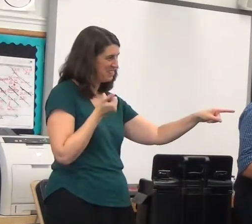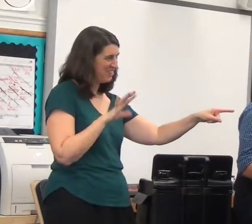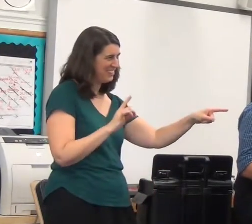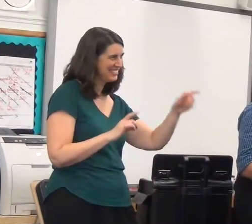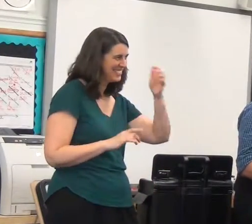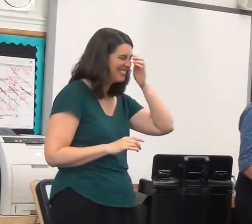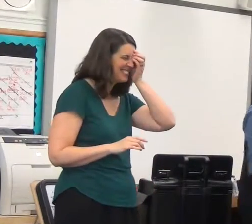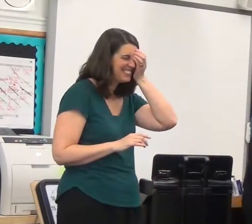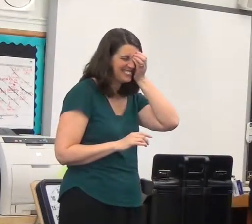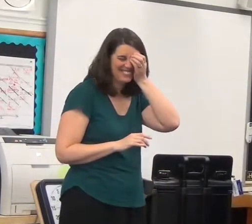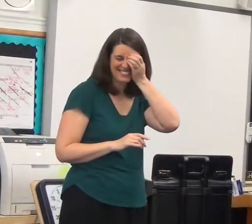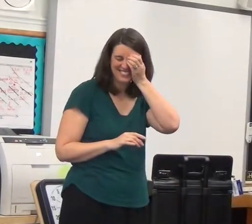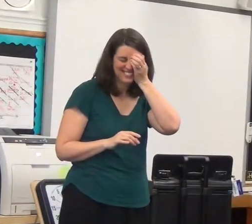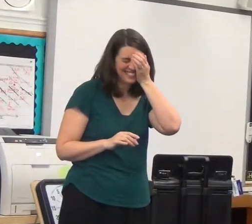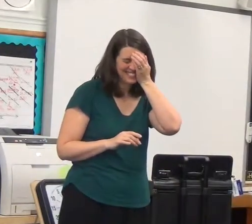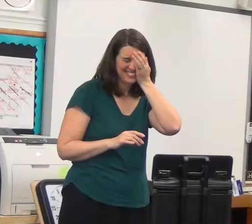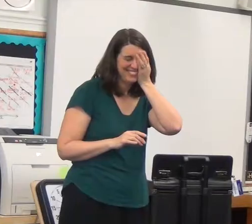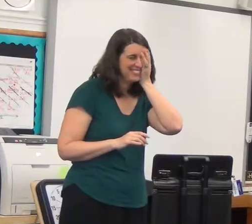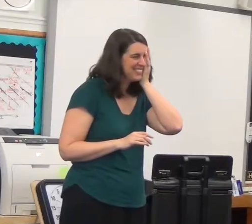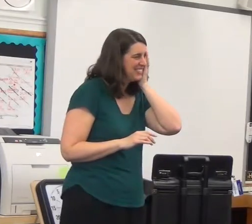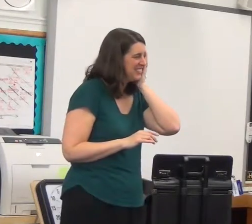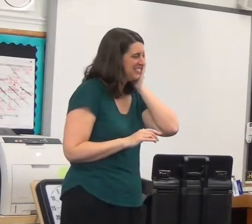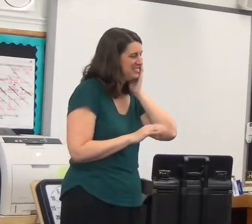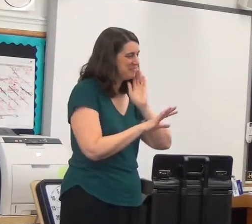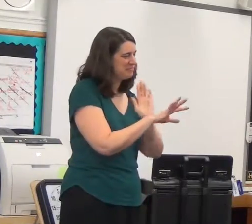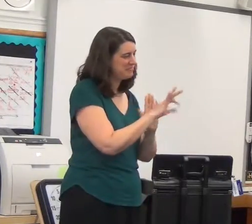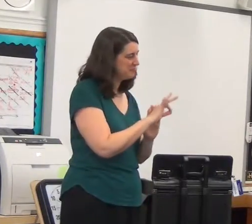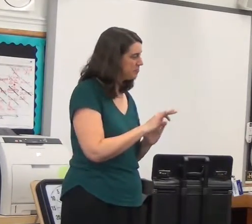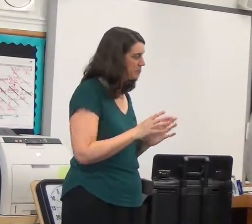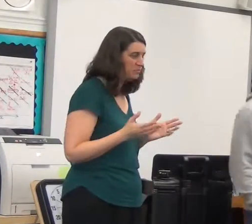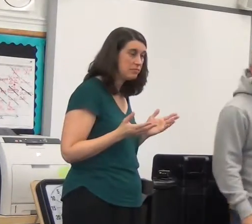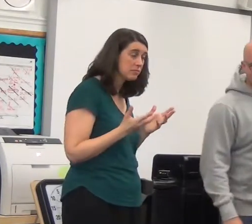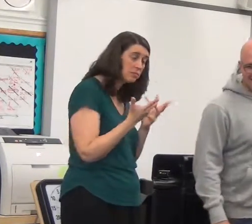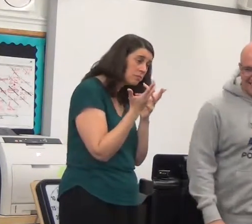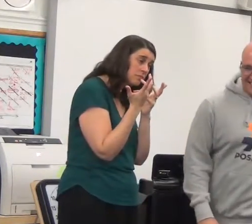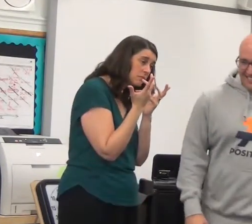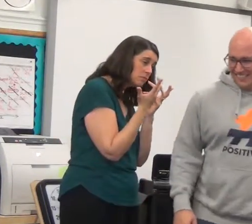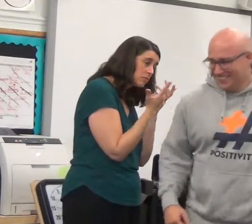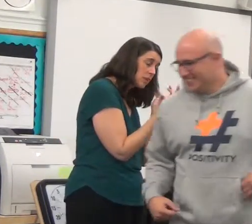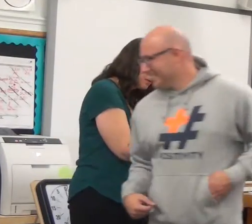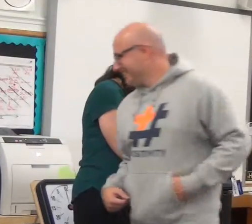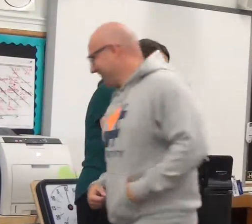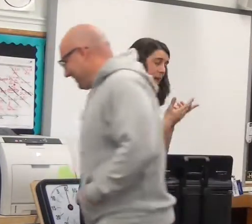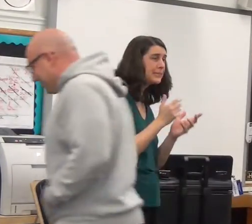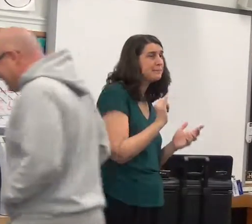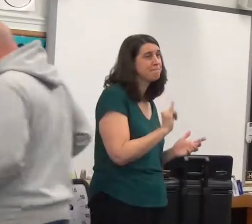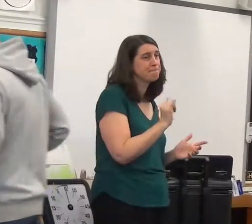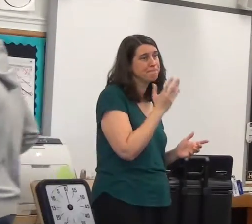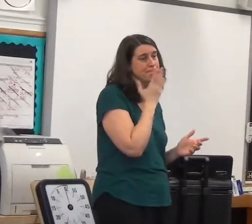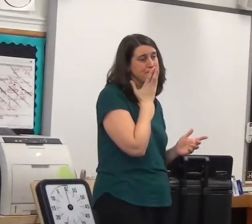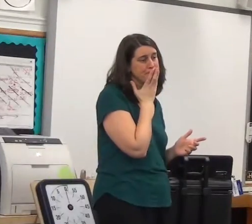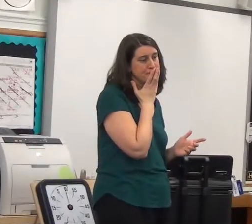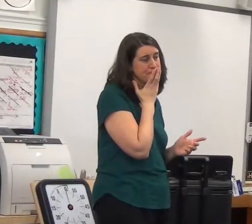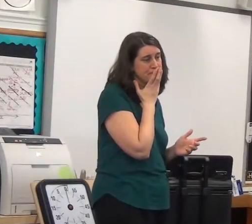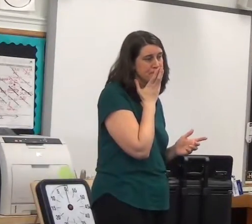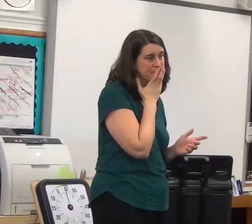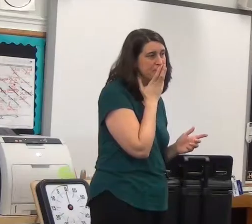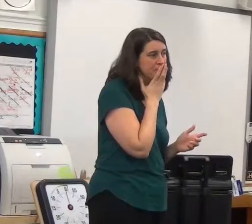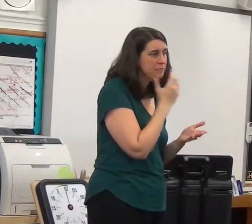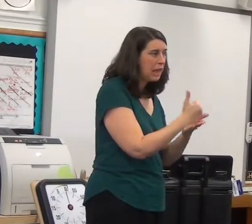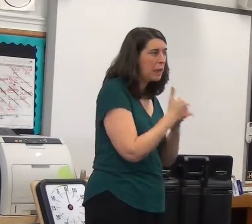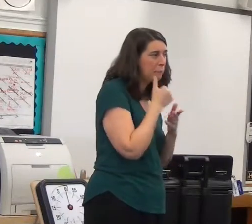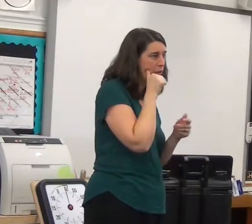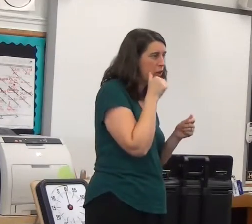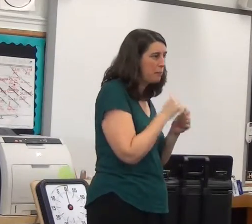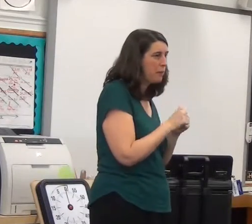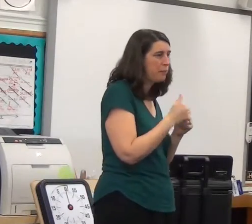No. Oh my goodness. Well, you know, this reminds me of the